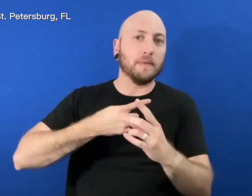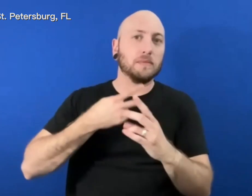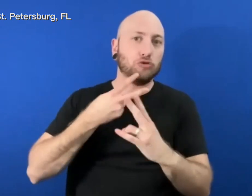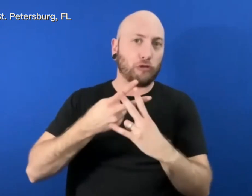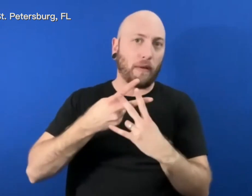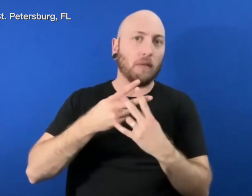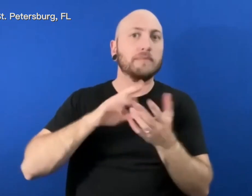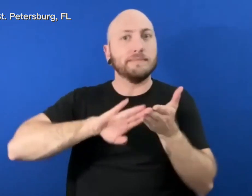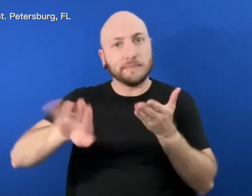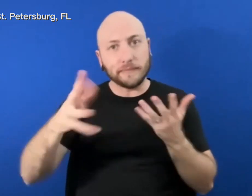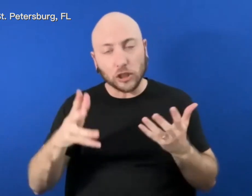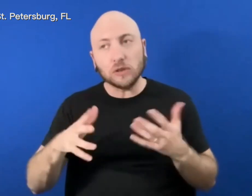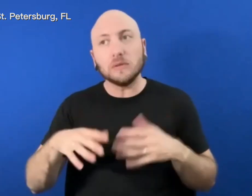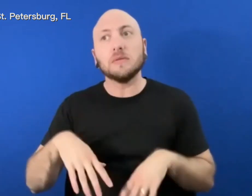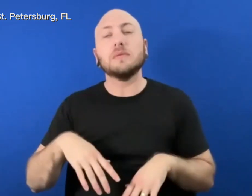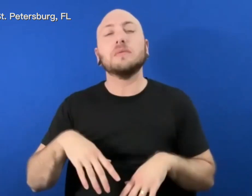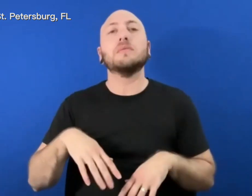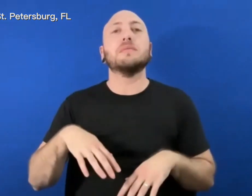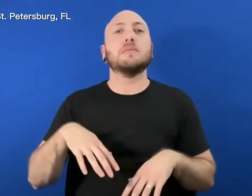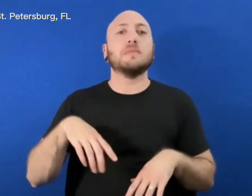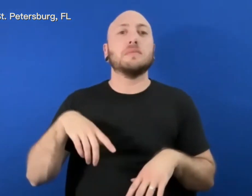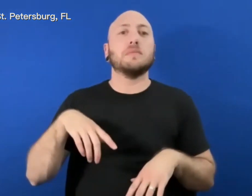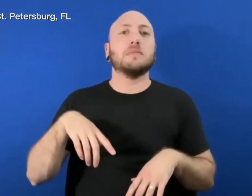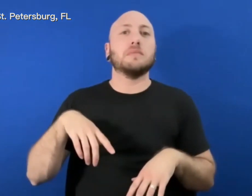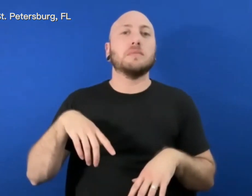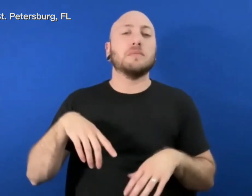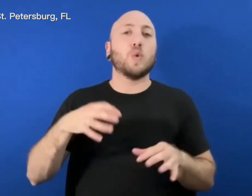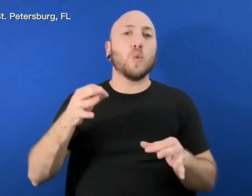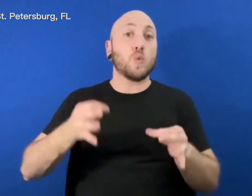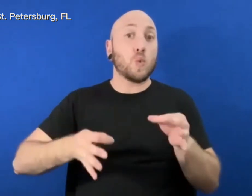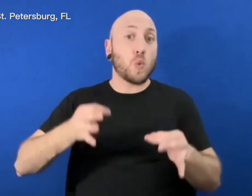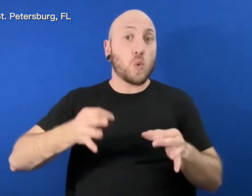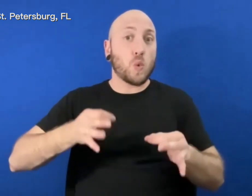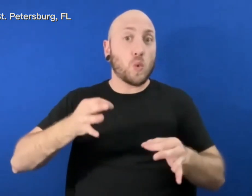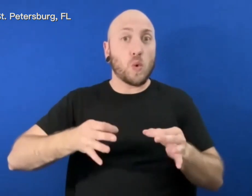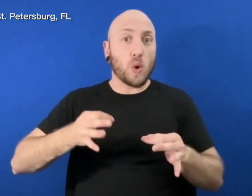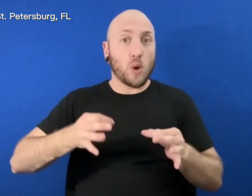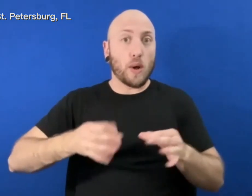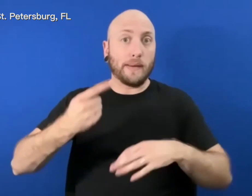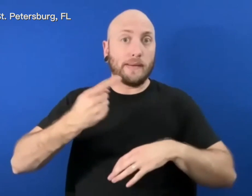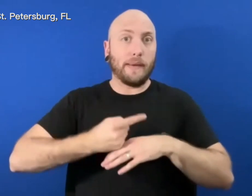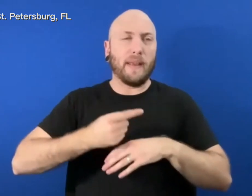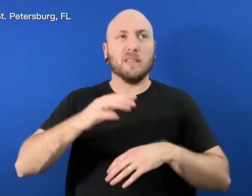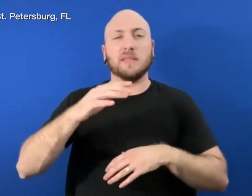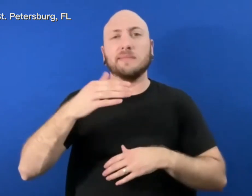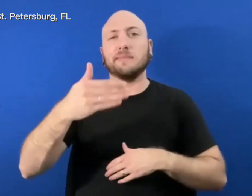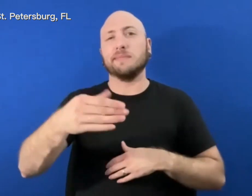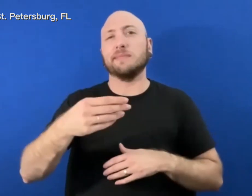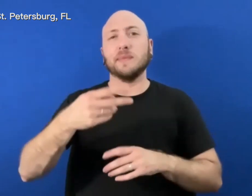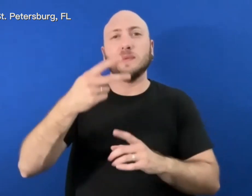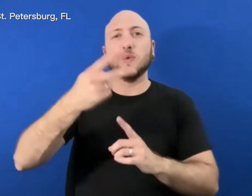I had a court date set for, a few months ahead of that. And